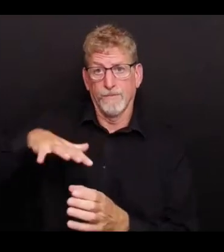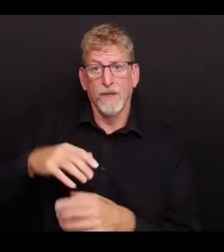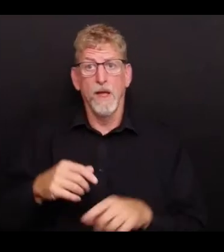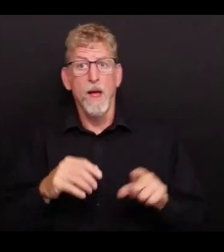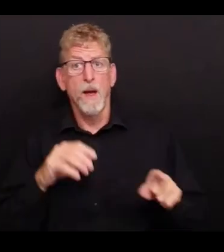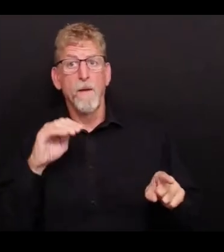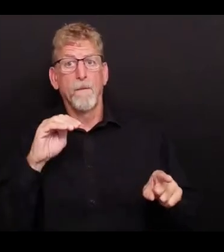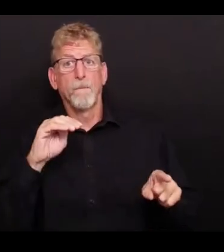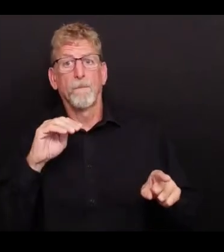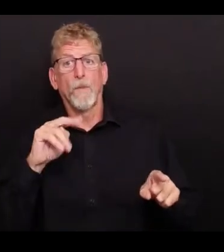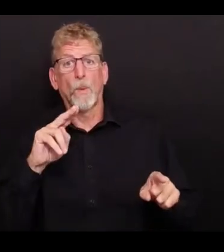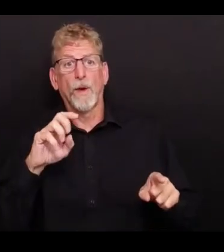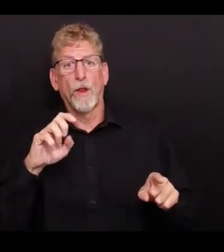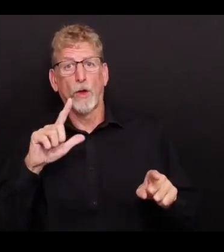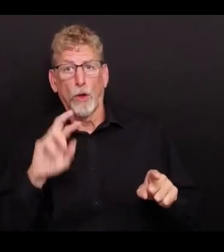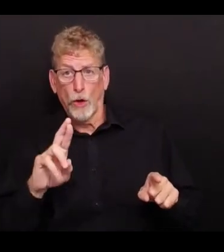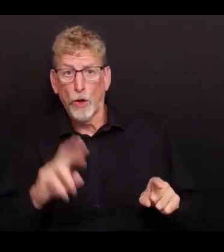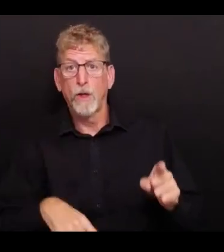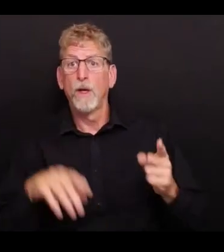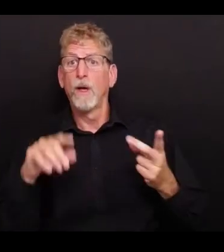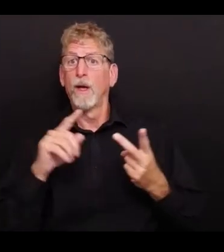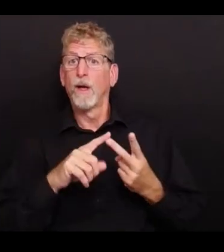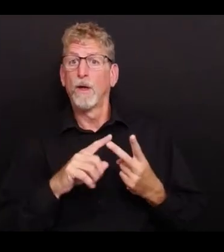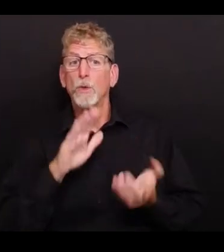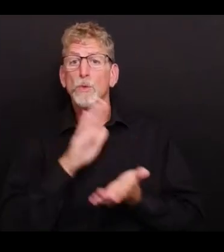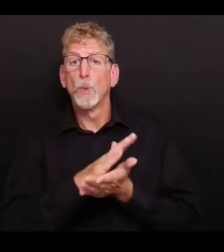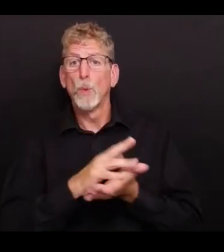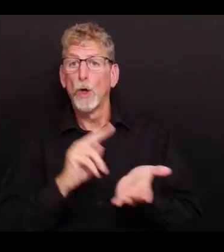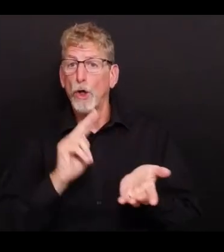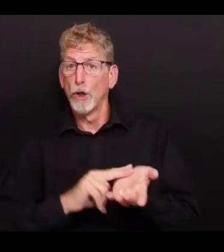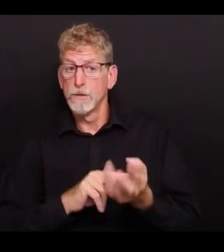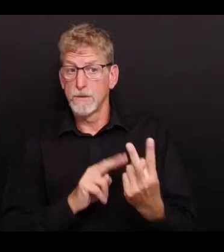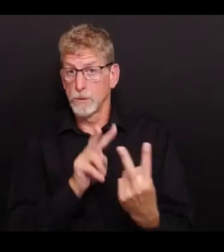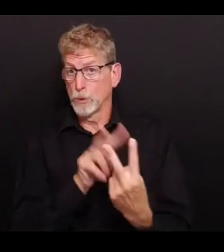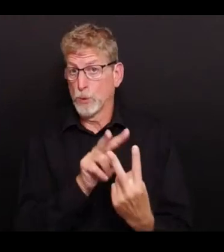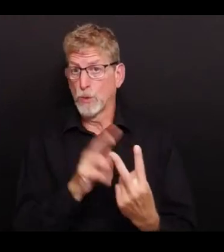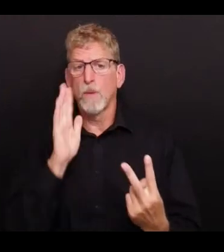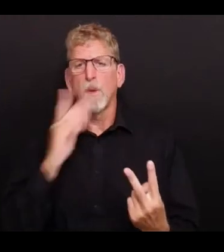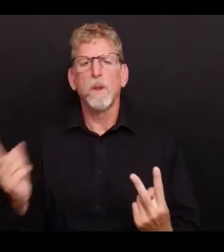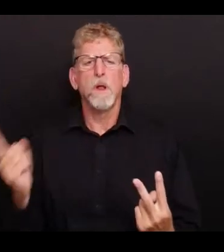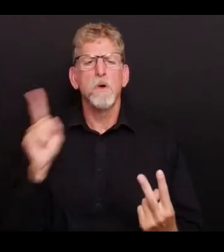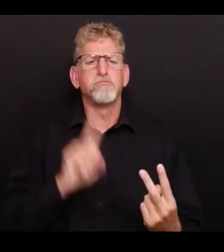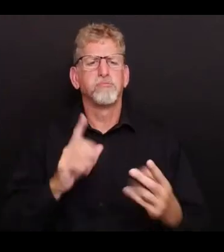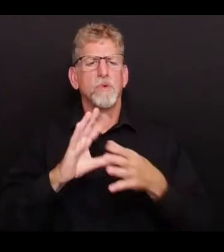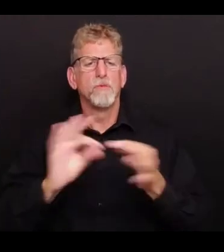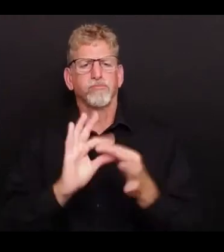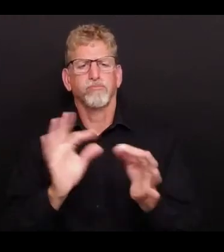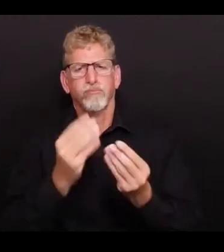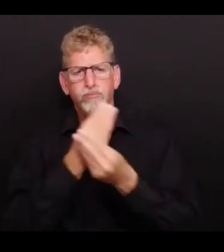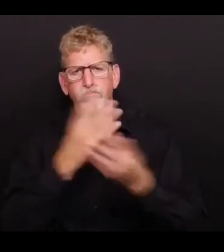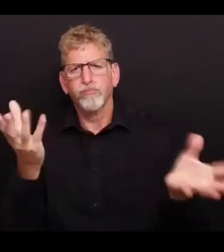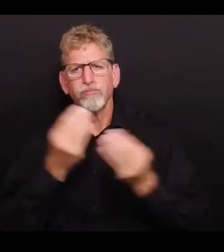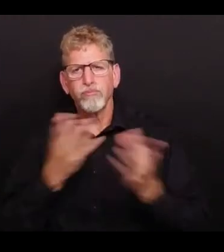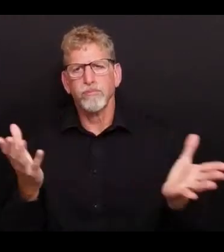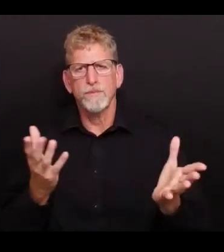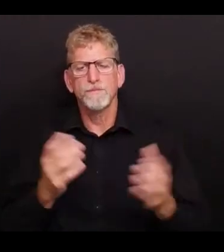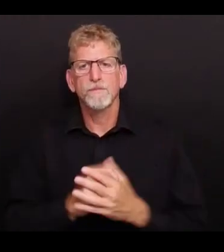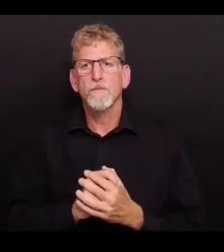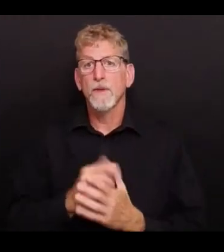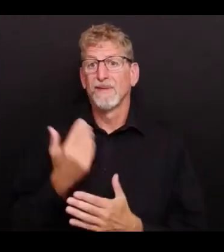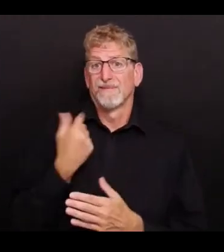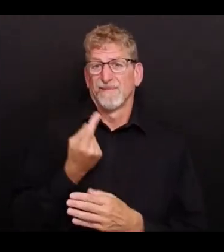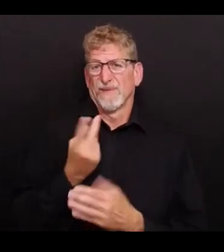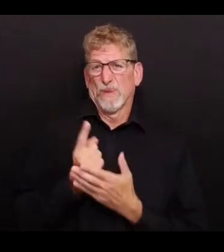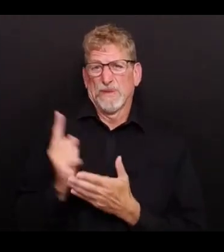Annie Lombard-Benson, to provide some updates. As we did a couple of weeks ago, we also just want to keep reinforcing some